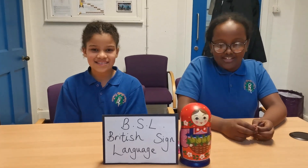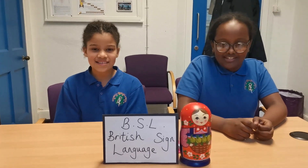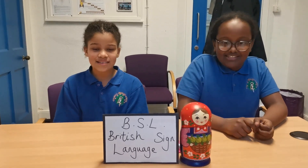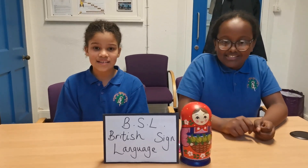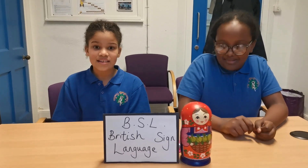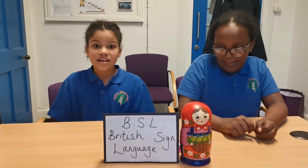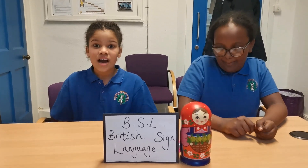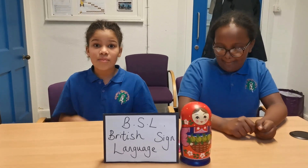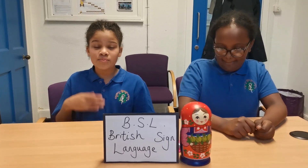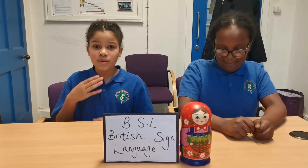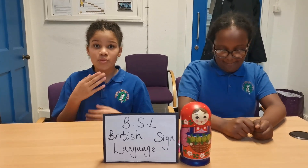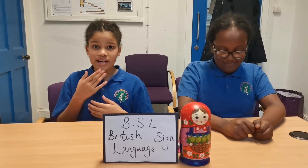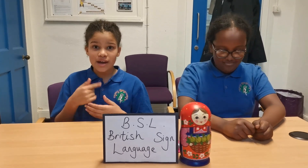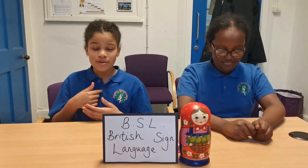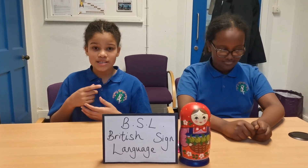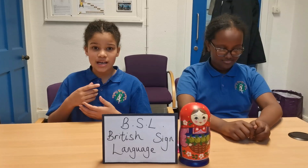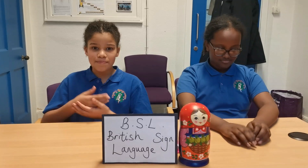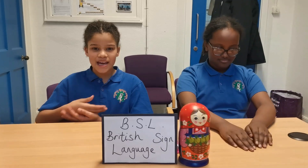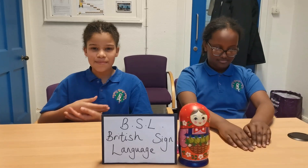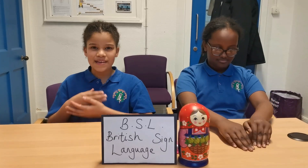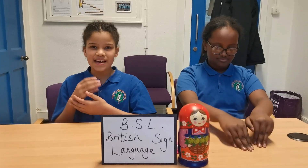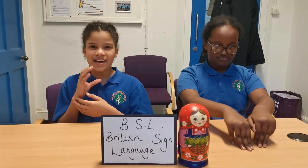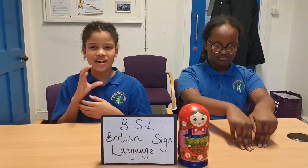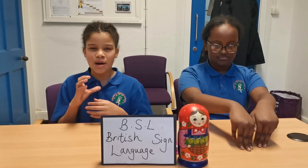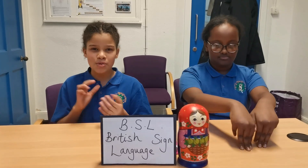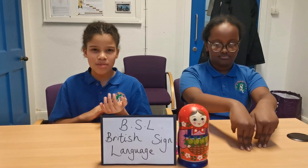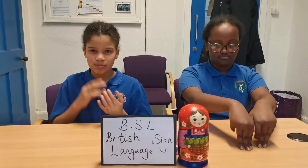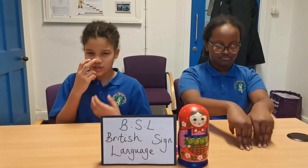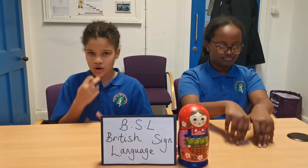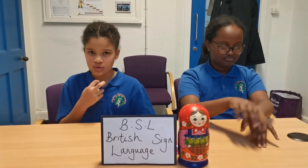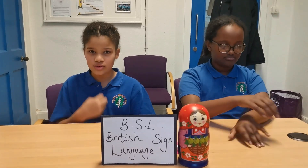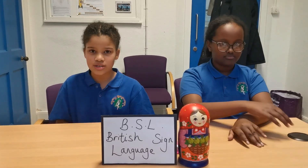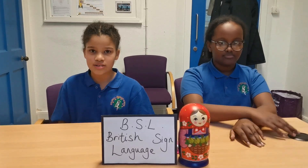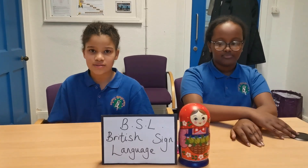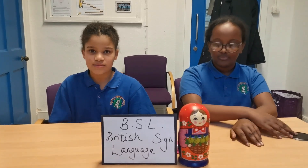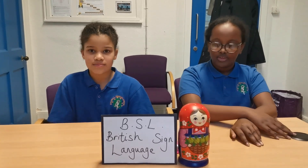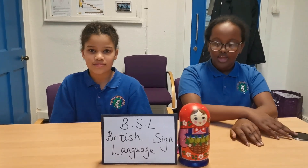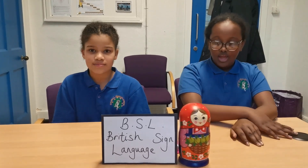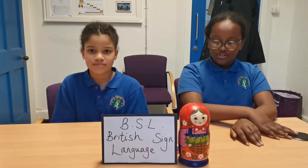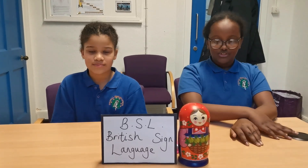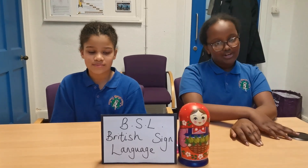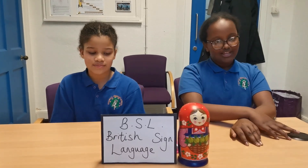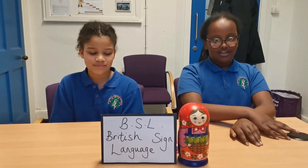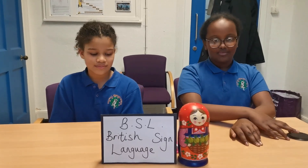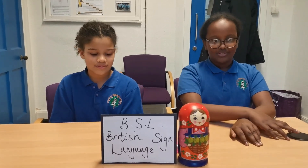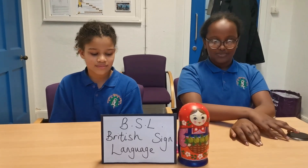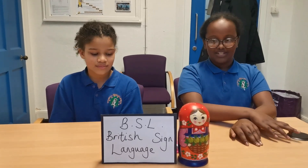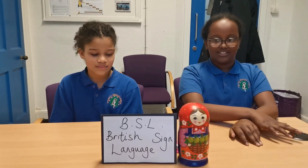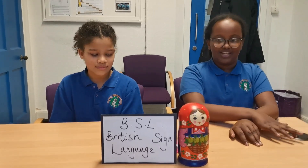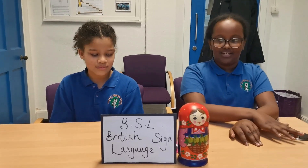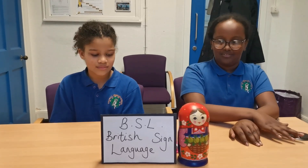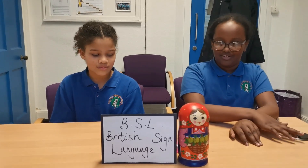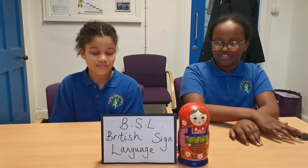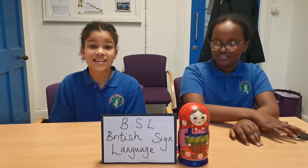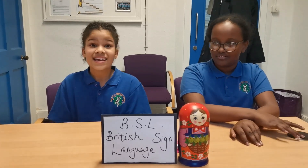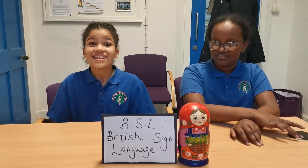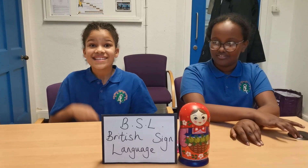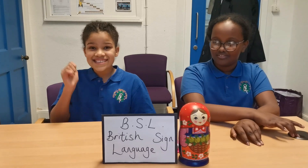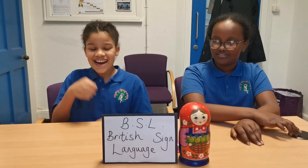it? When I was a baby, like a couple months old. Do you like speaking sign language? Yeah,